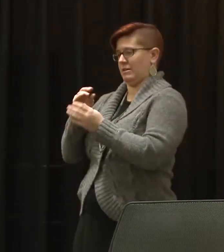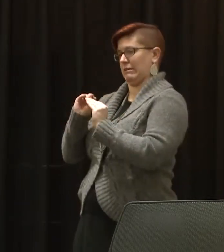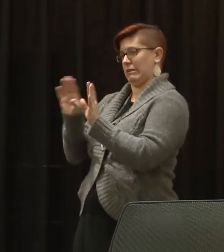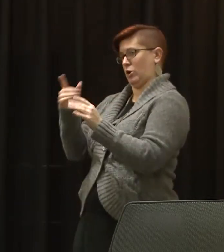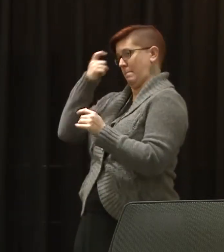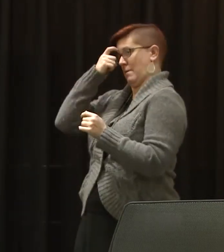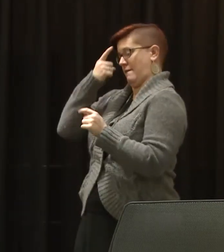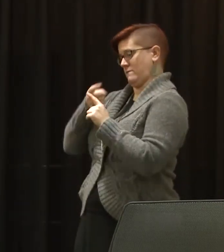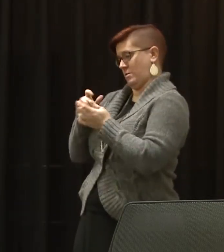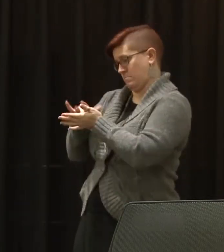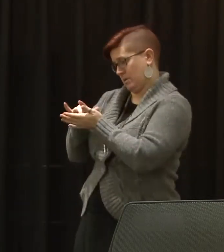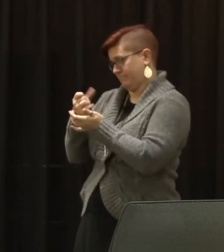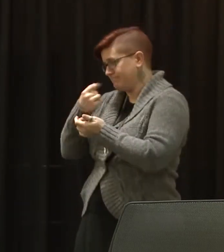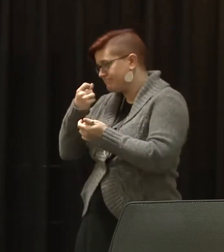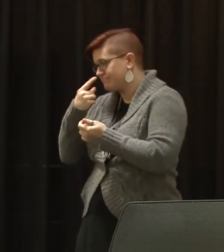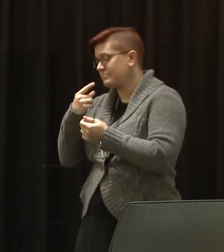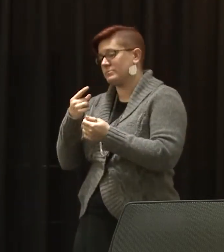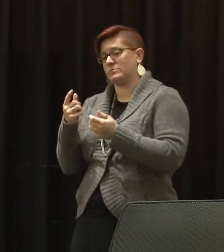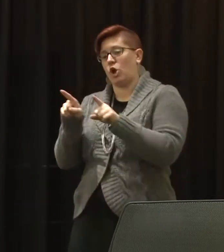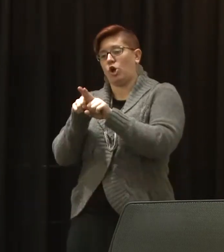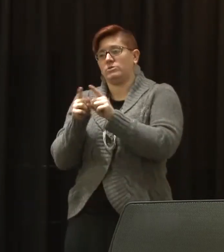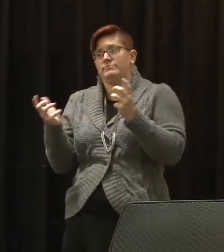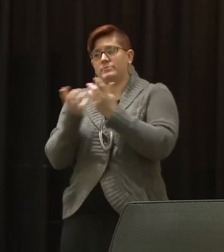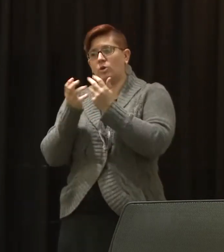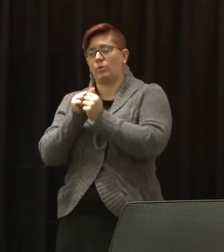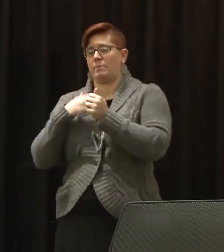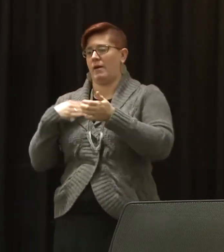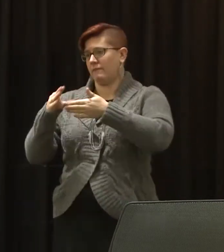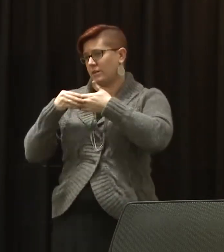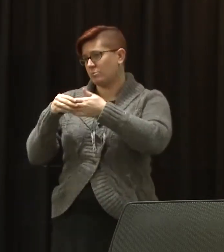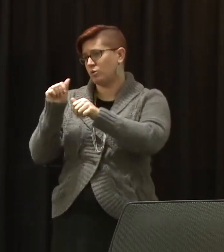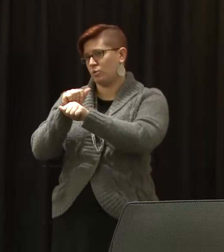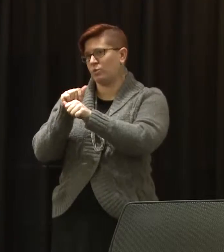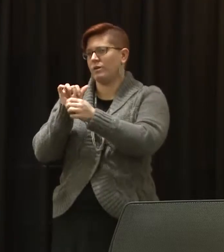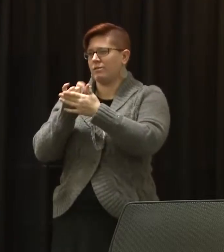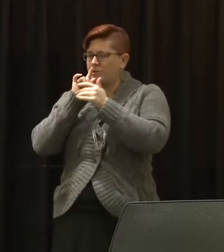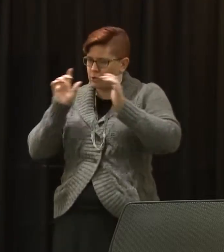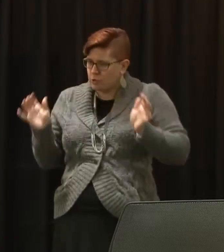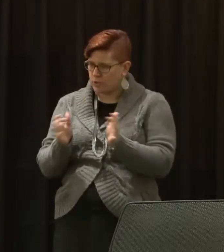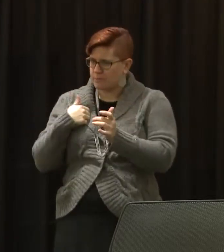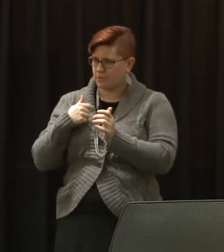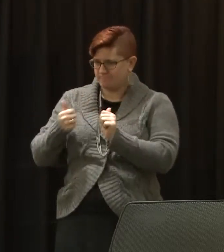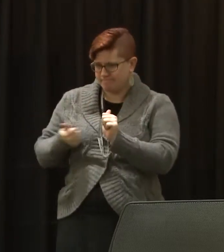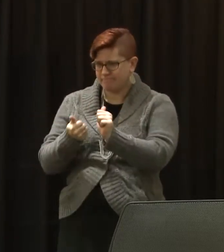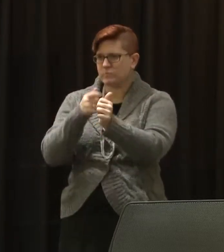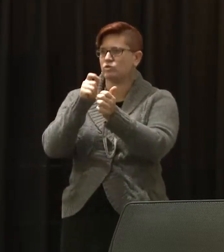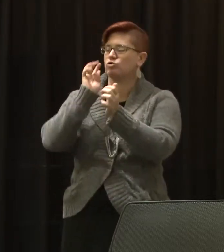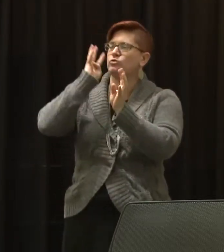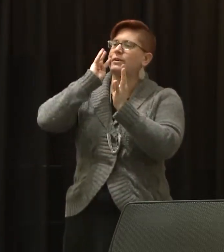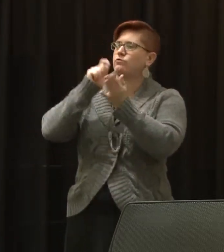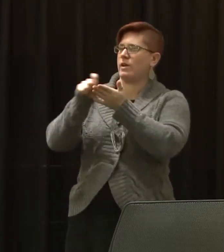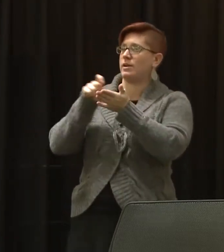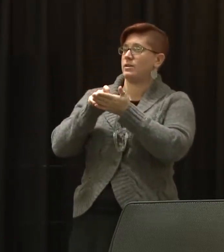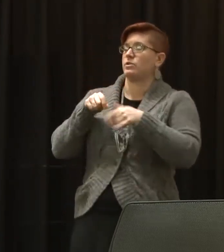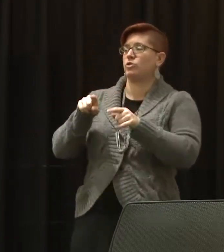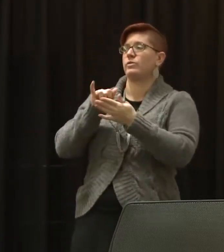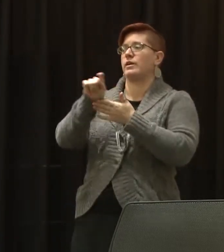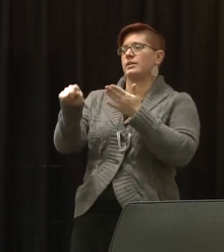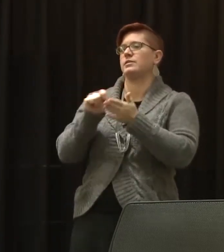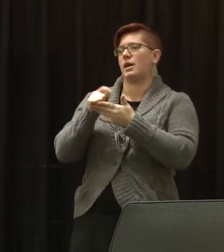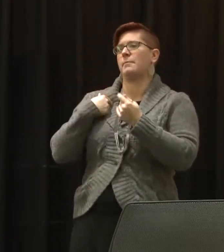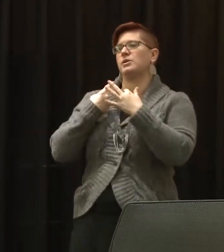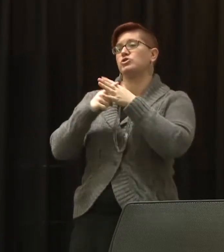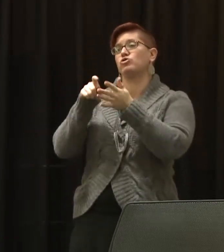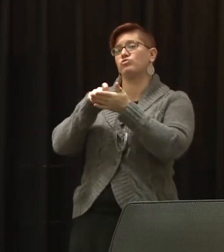me combined with the flexible nature of my workday to encourage me to pursue creative writing. It was during this period that I first began to write